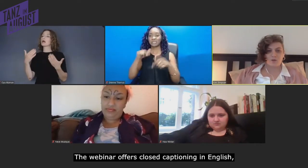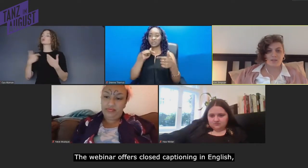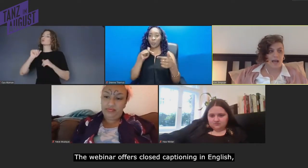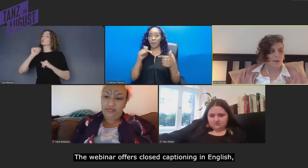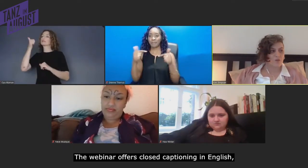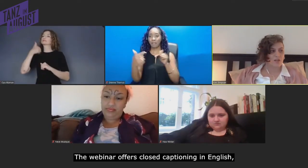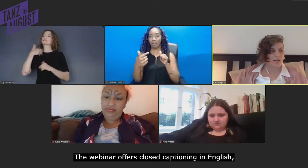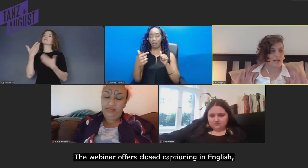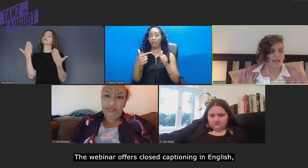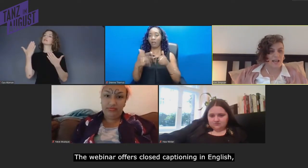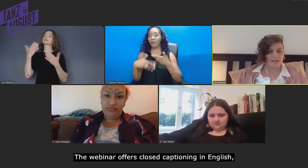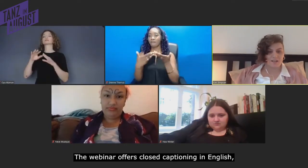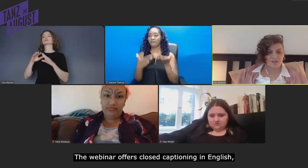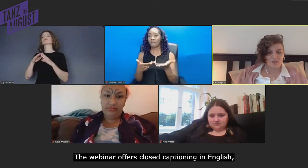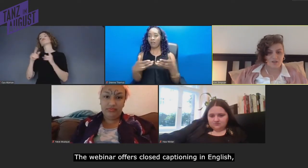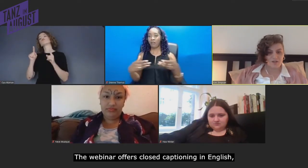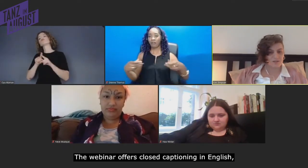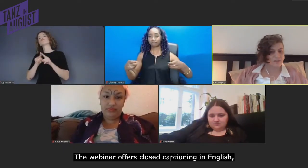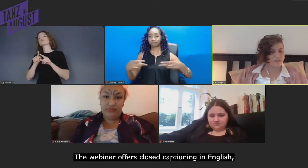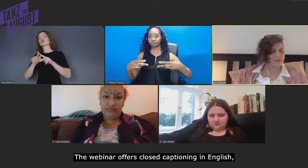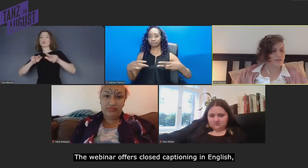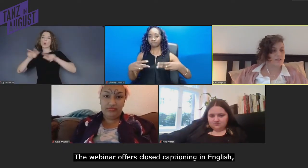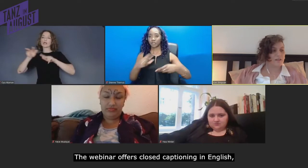closed captioning in English,